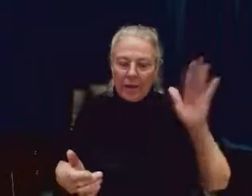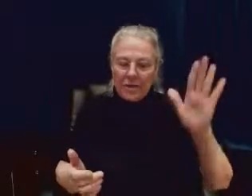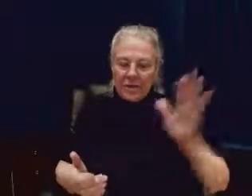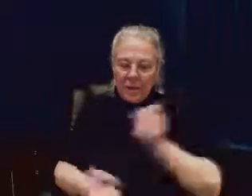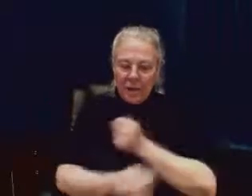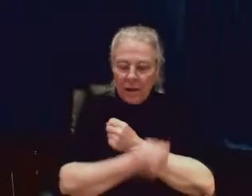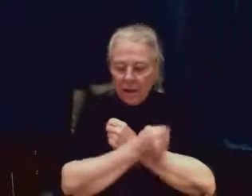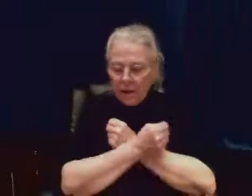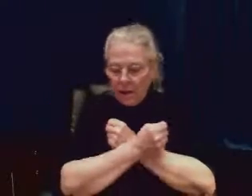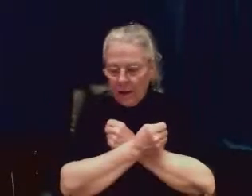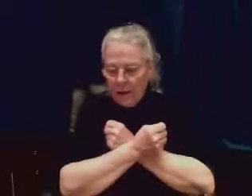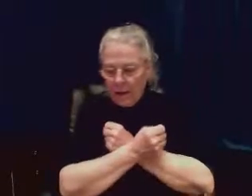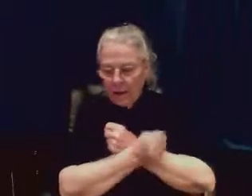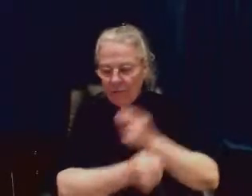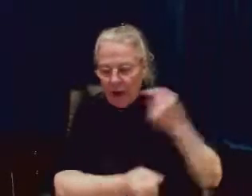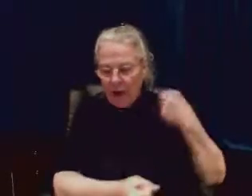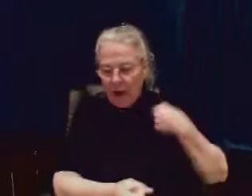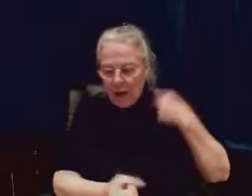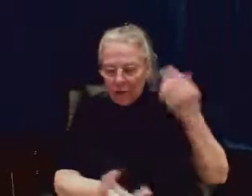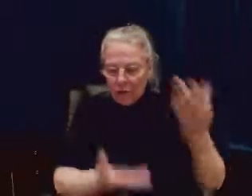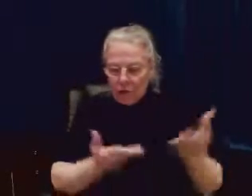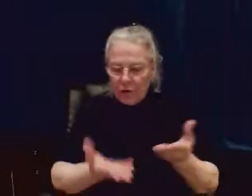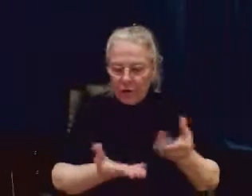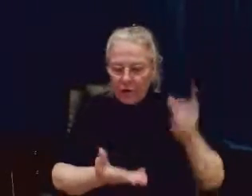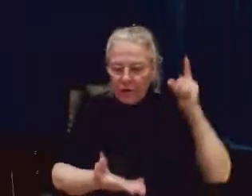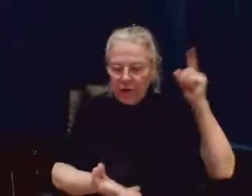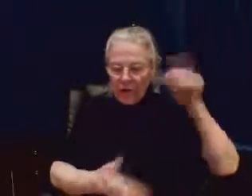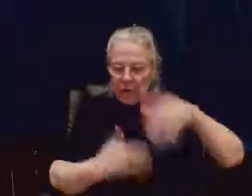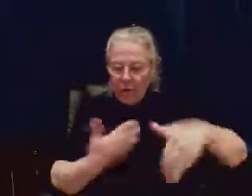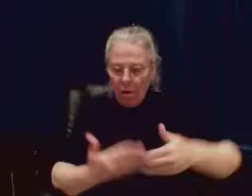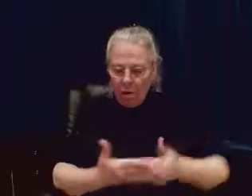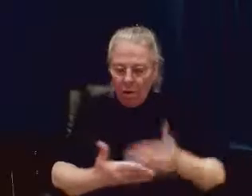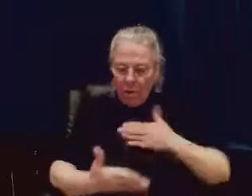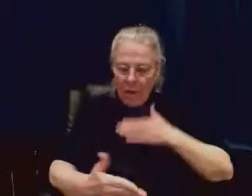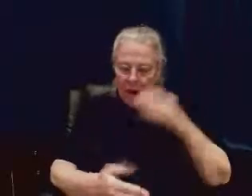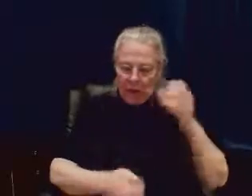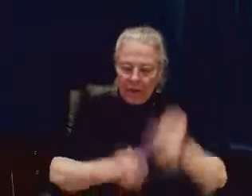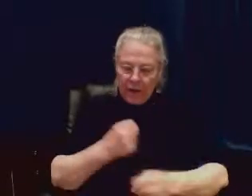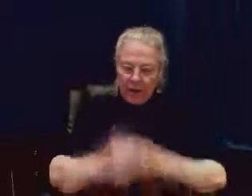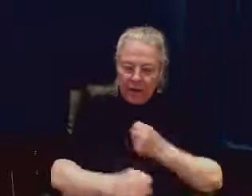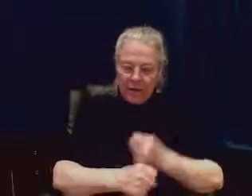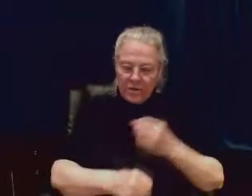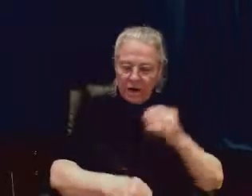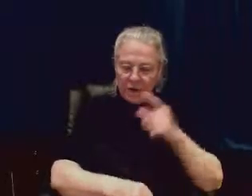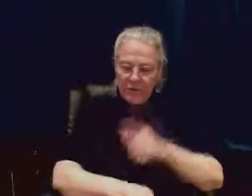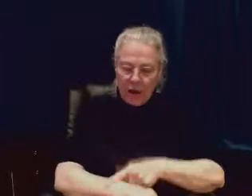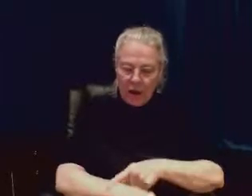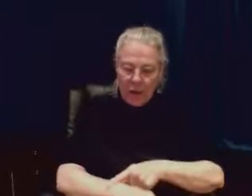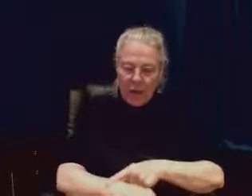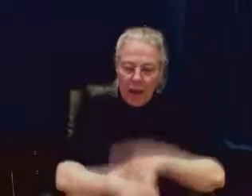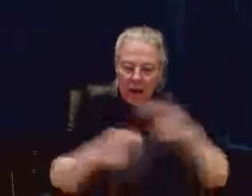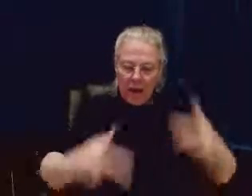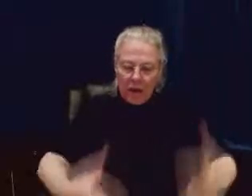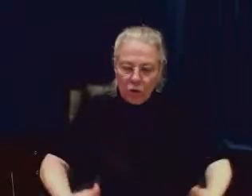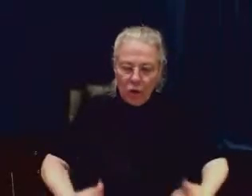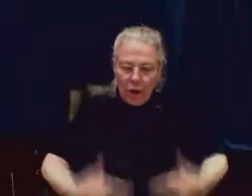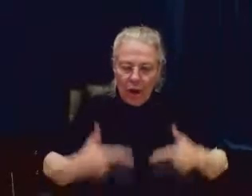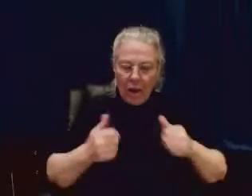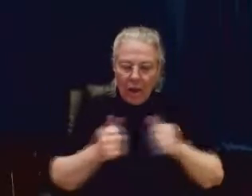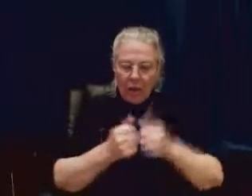his love. I'll serve him all my years of time, and dwell